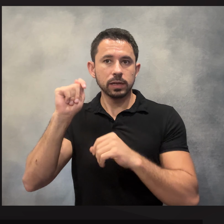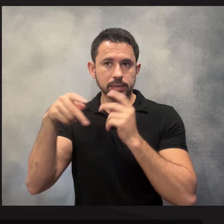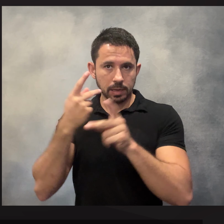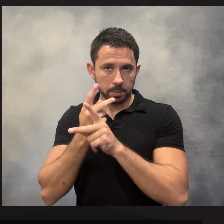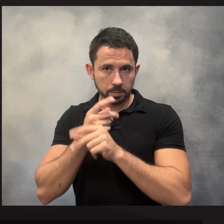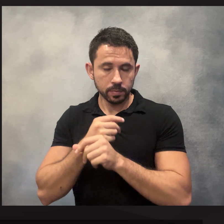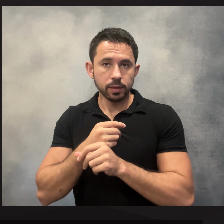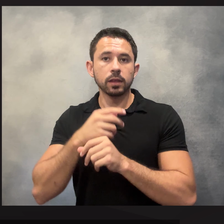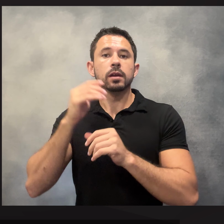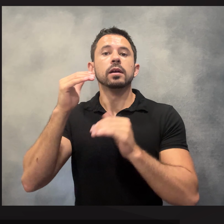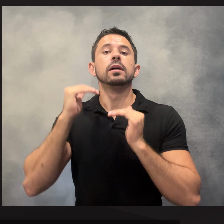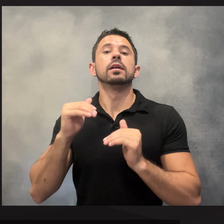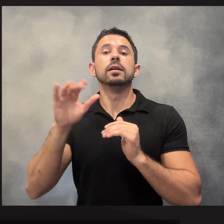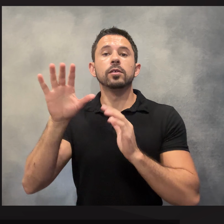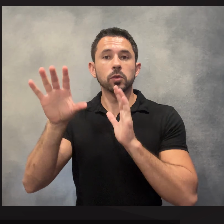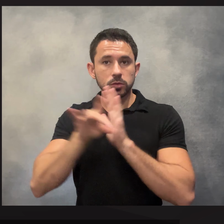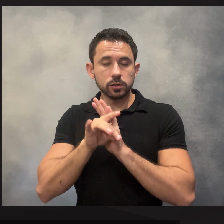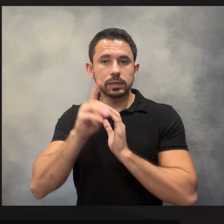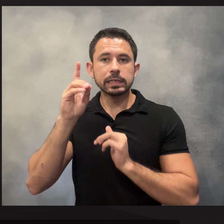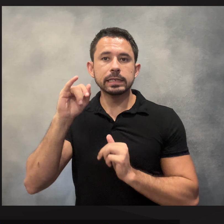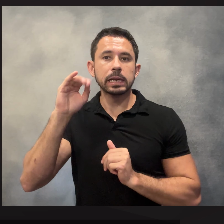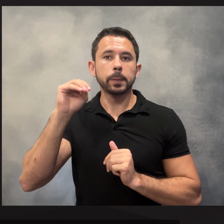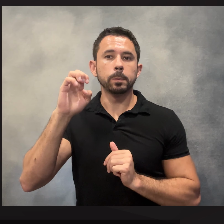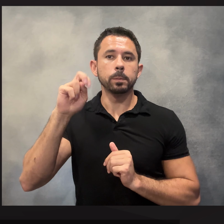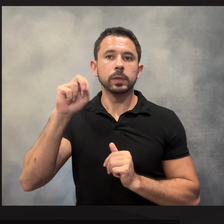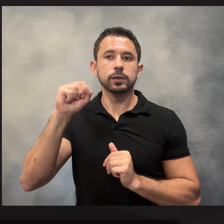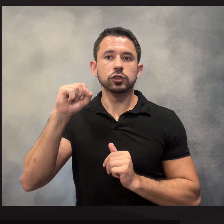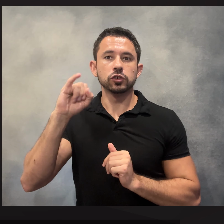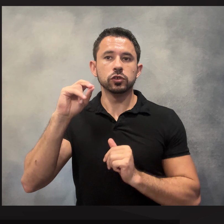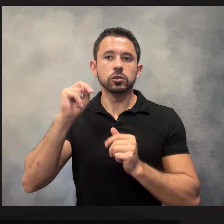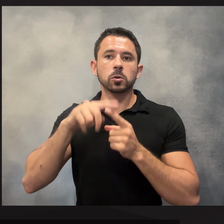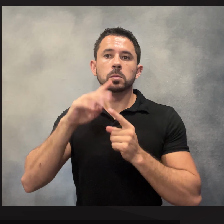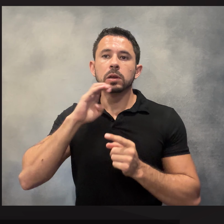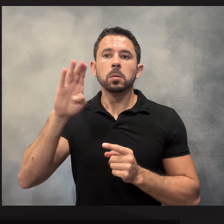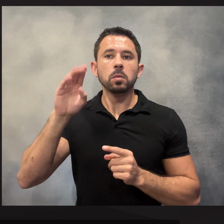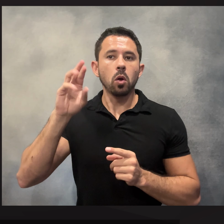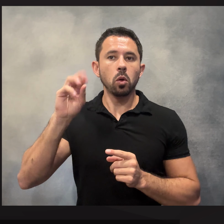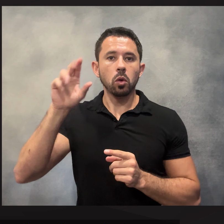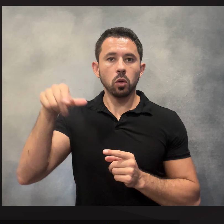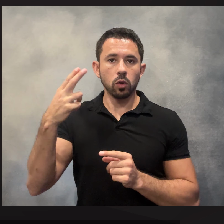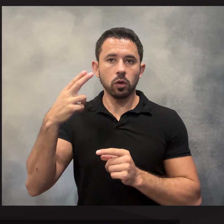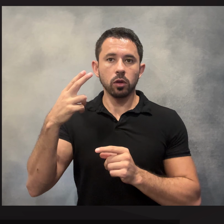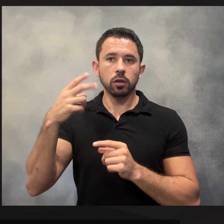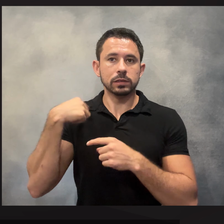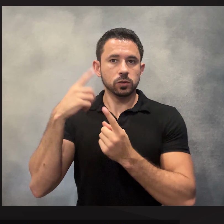Thirdly, we chose our dimension to be borough, since we wanted it to be grouped by borough.